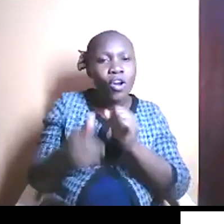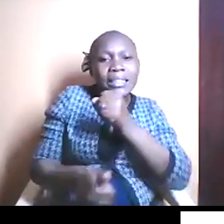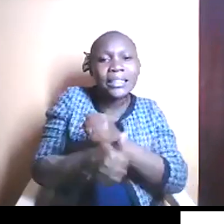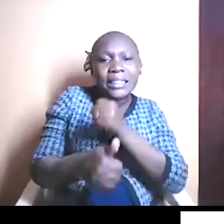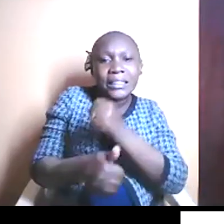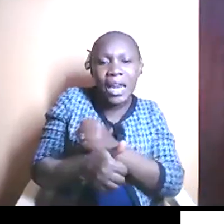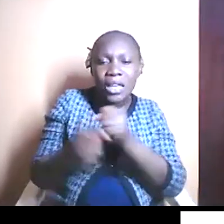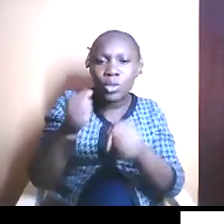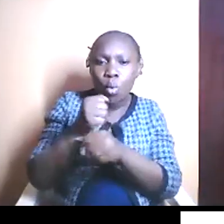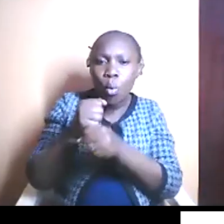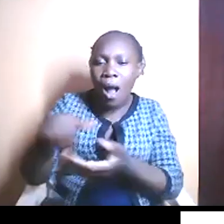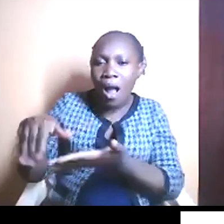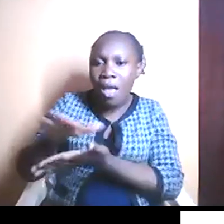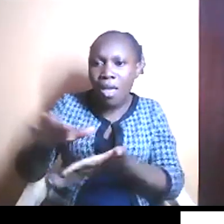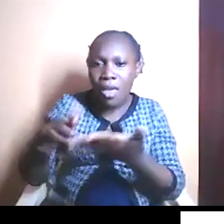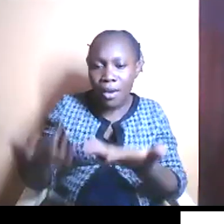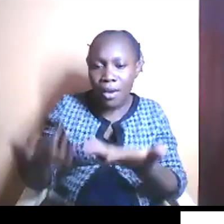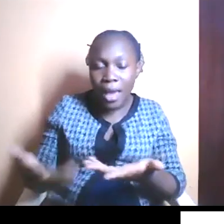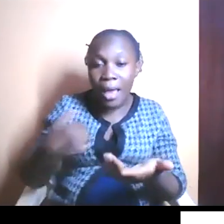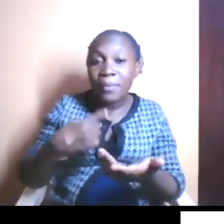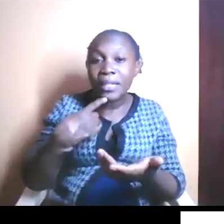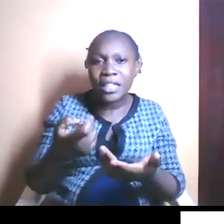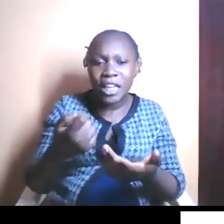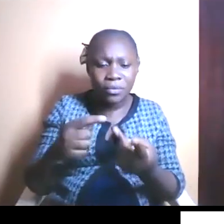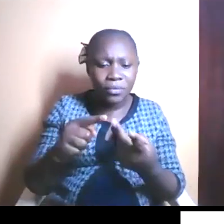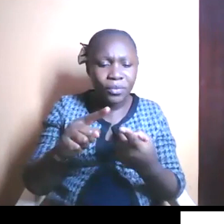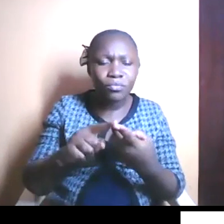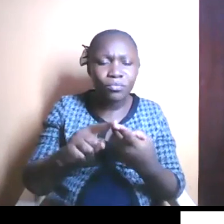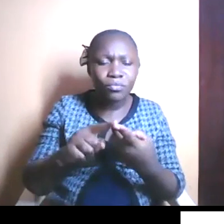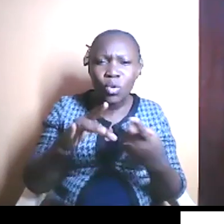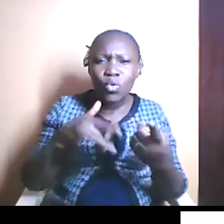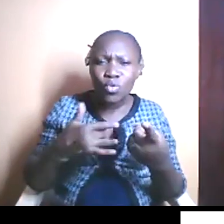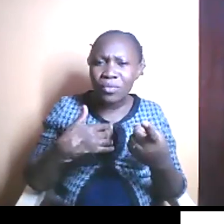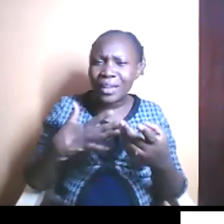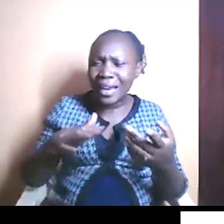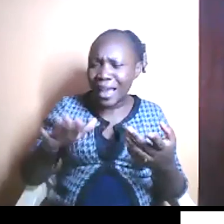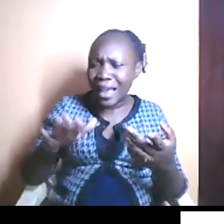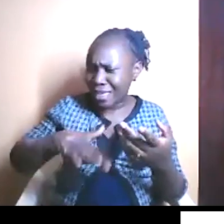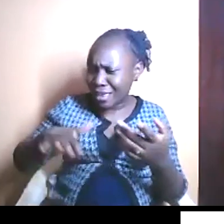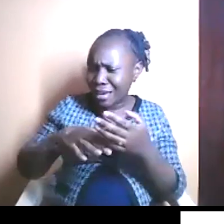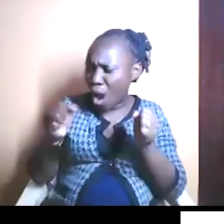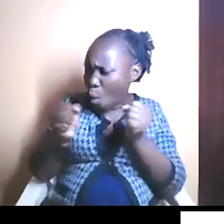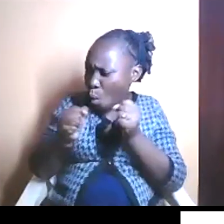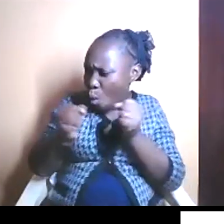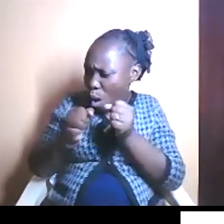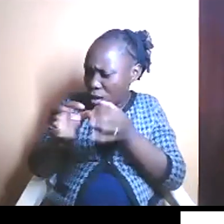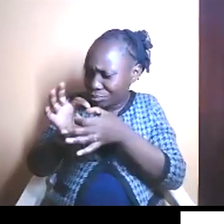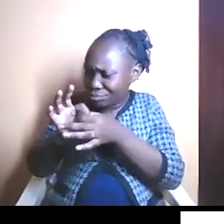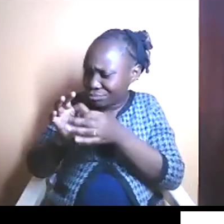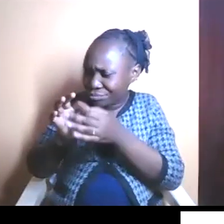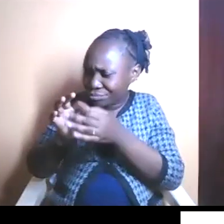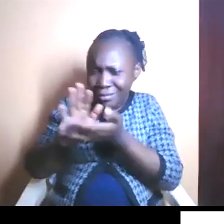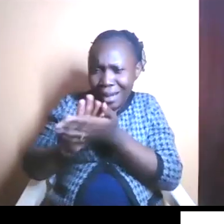A few I've already mentioned. The place is stoic, it is cold, there is no connection, there's a lot of